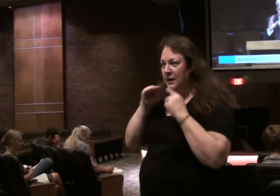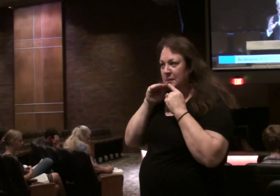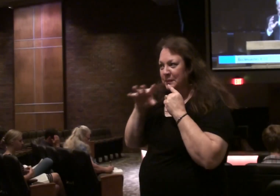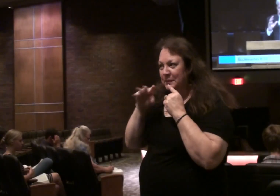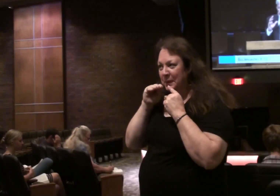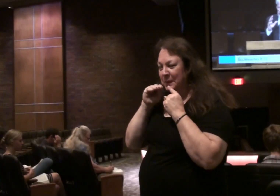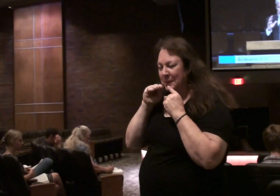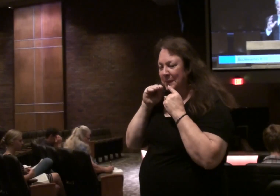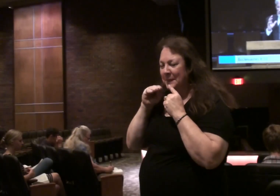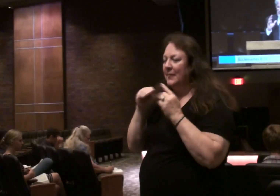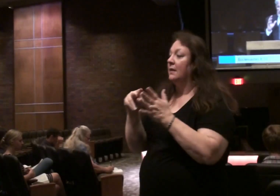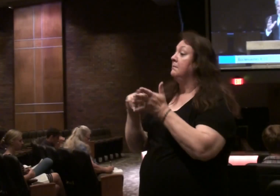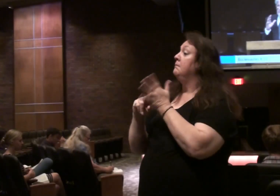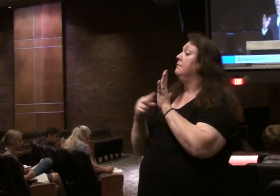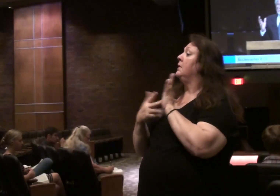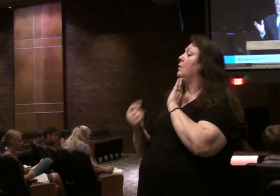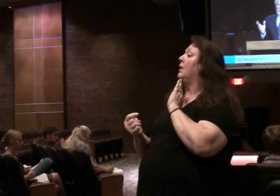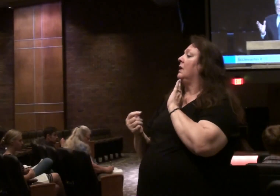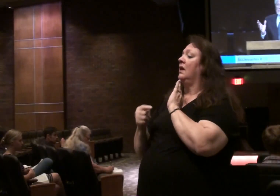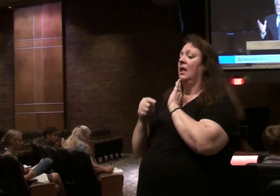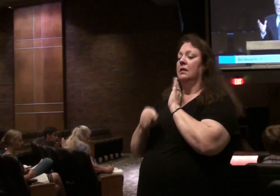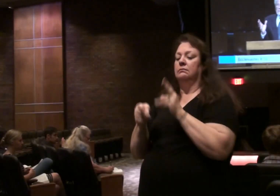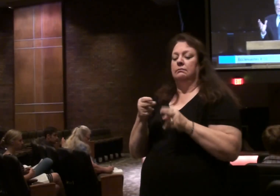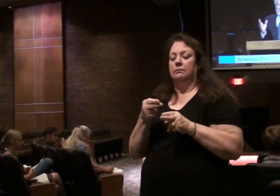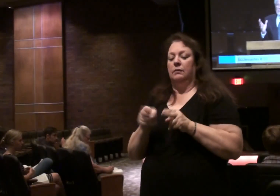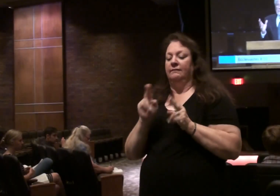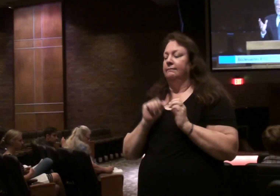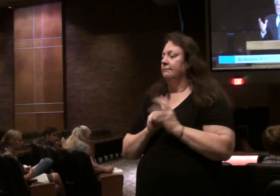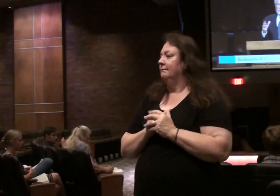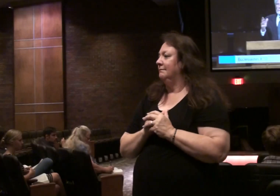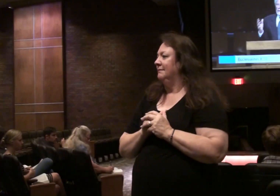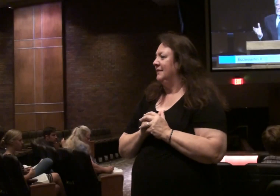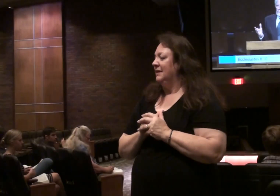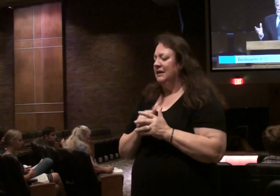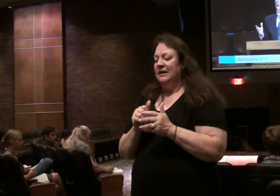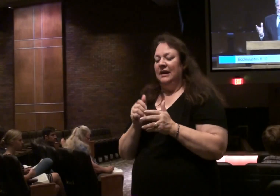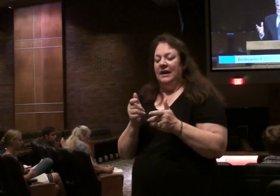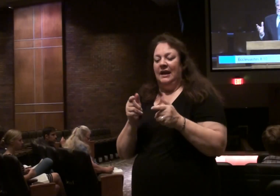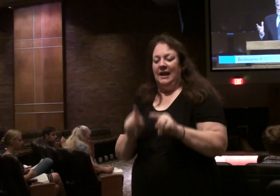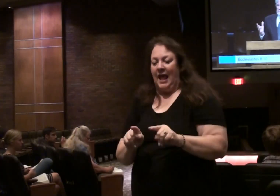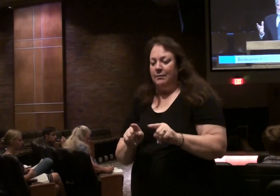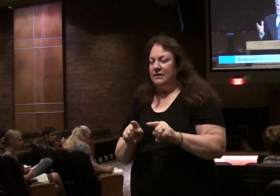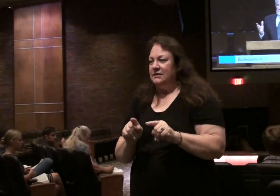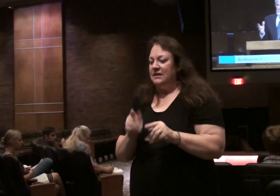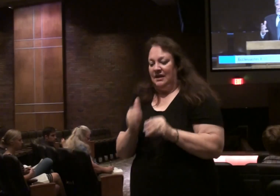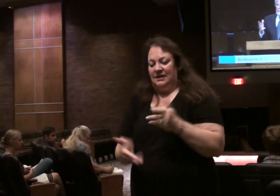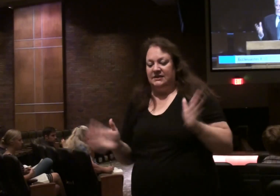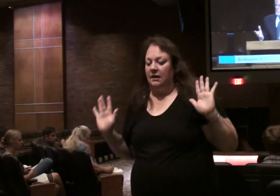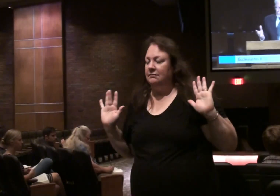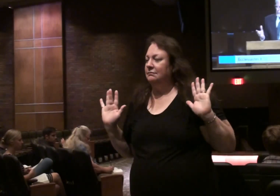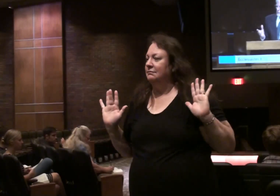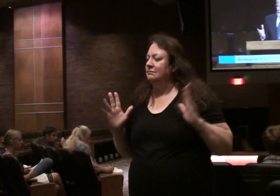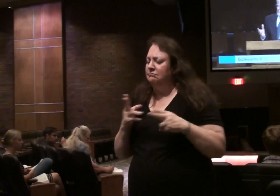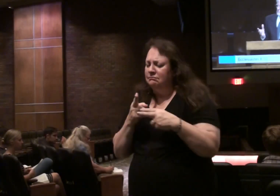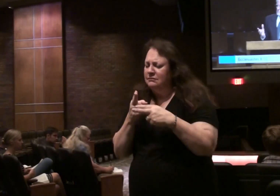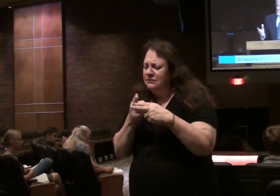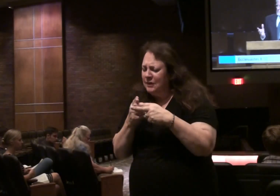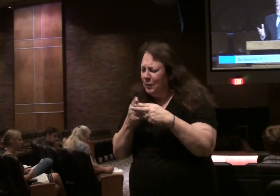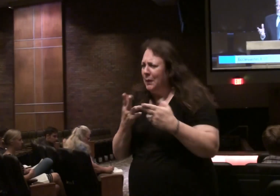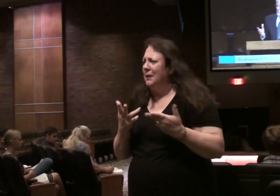going to emphasize is, this is brief. This is transitory. This is